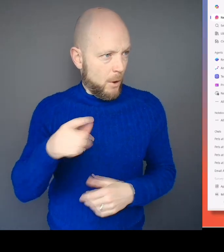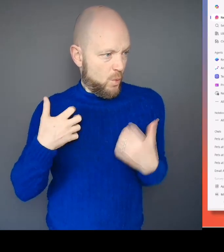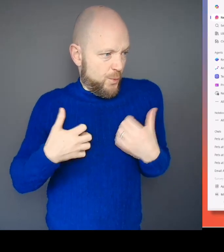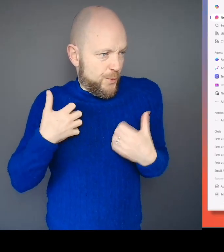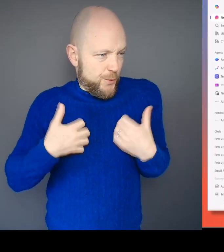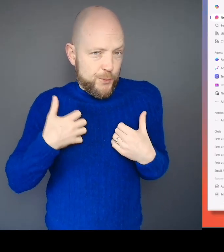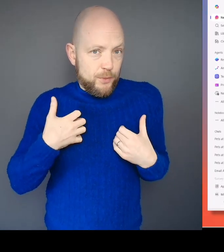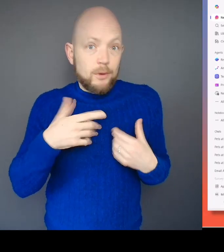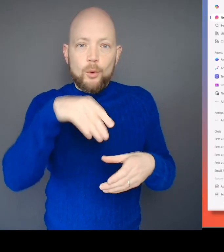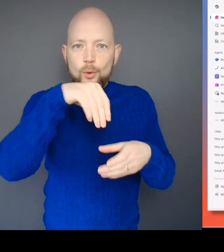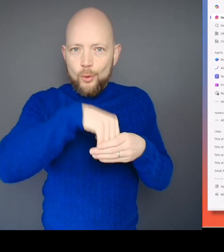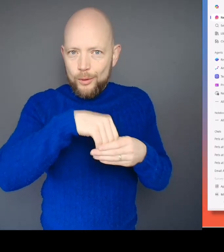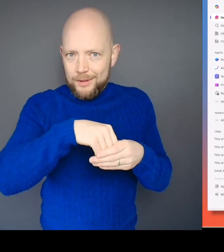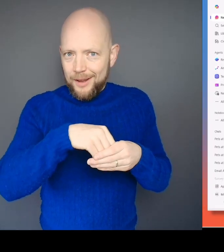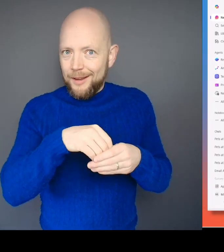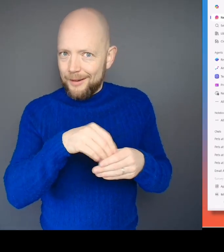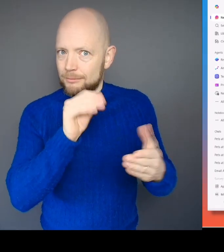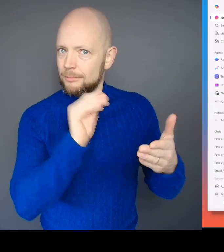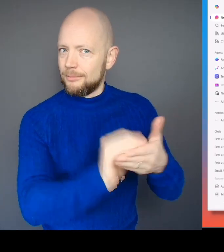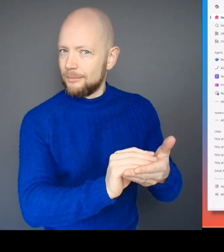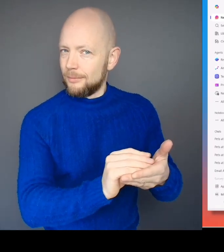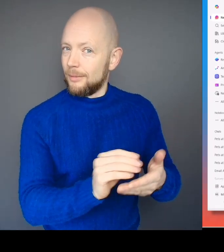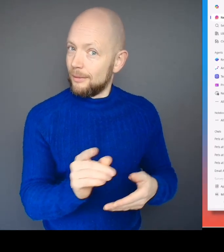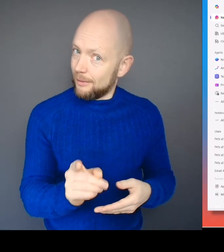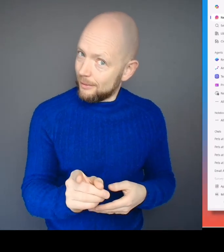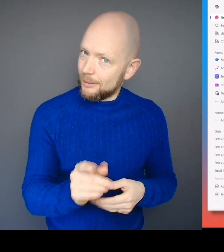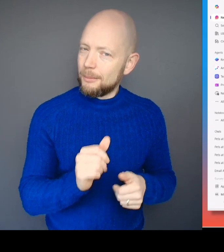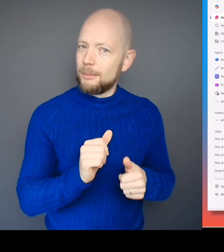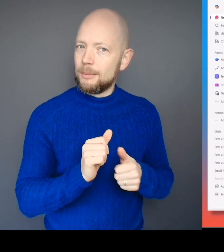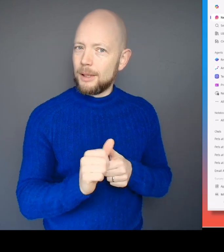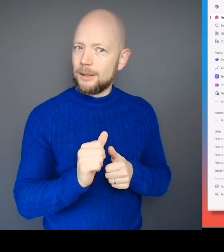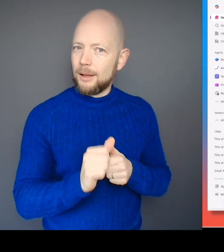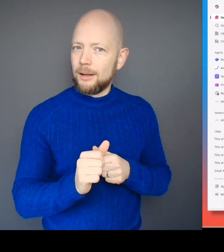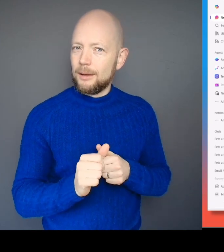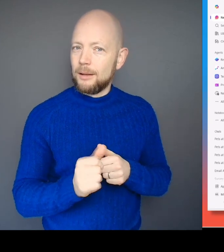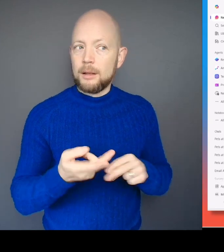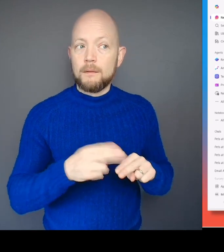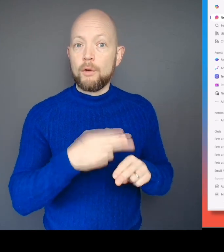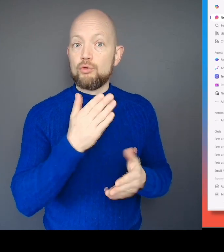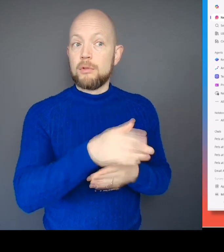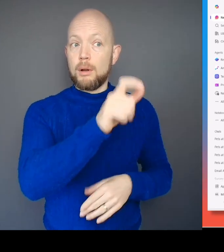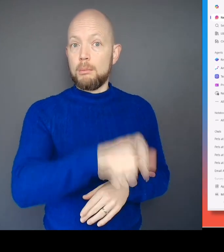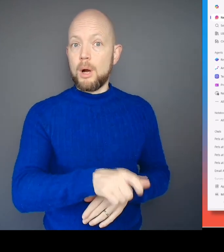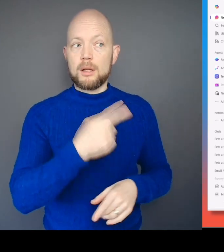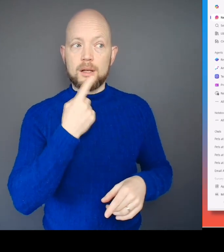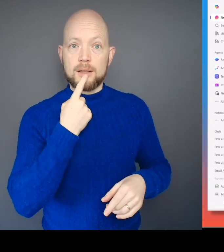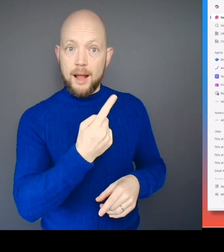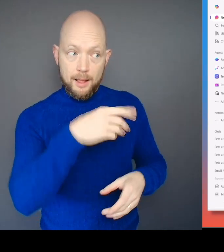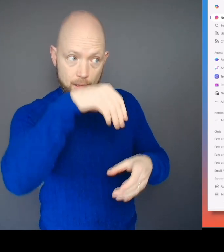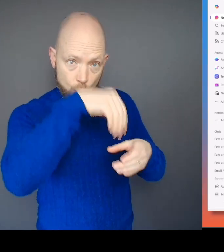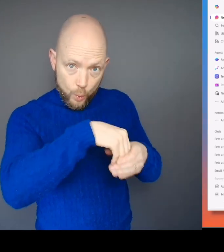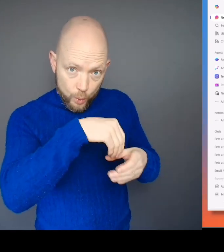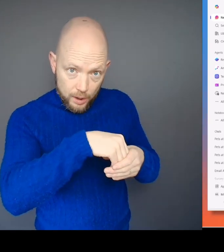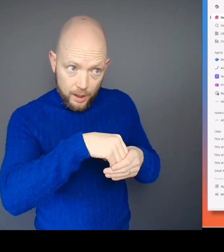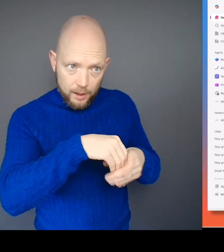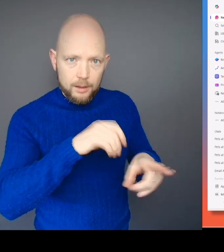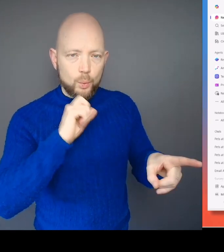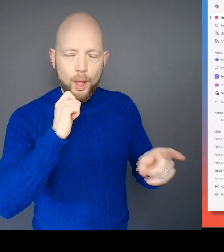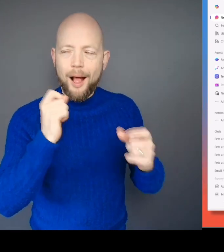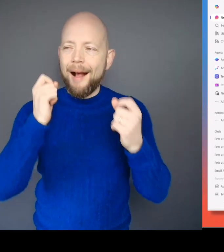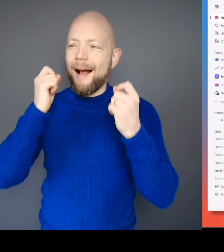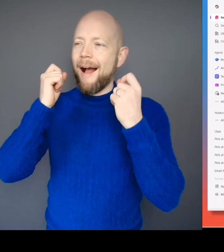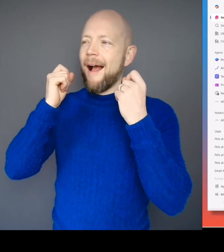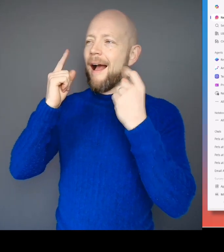the context and a little bit more detail of what's going on here. Can you see already how if you were being delegated this task, that